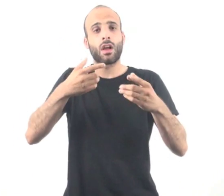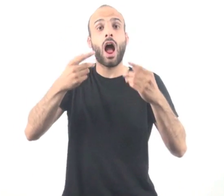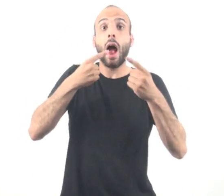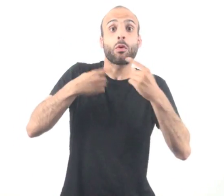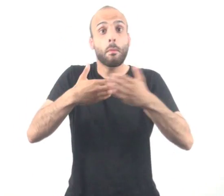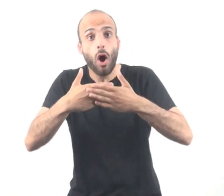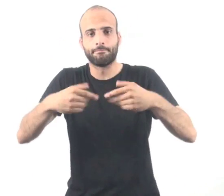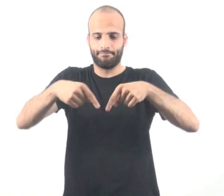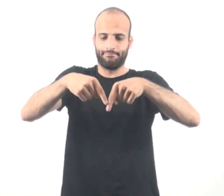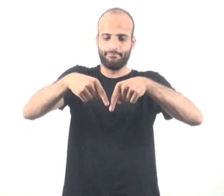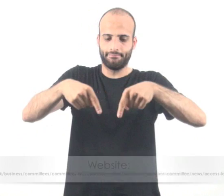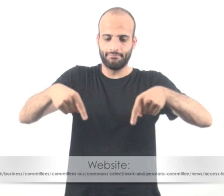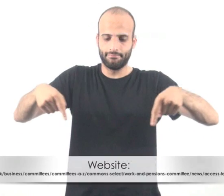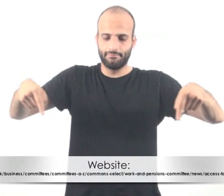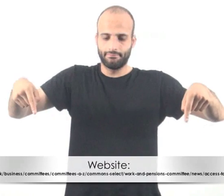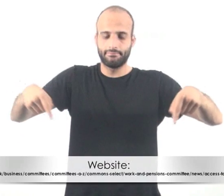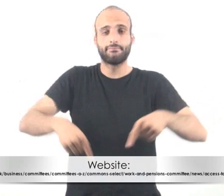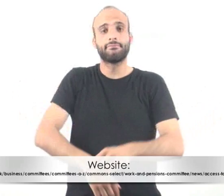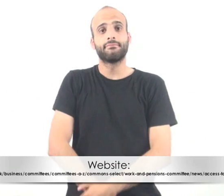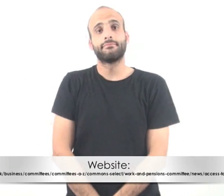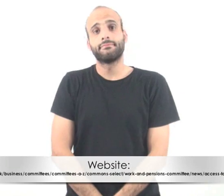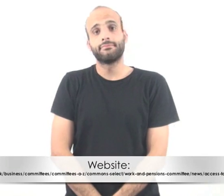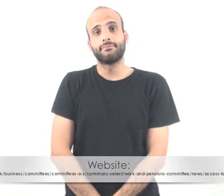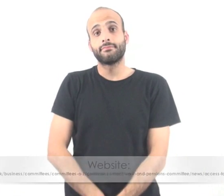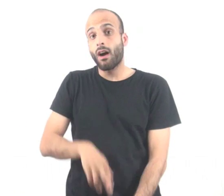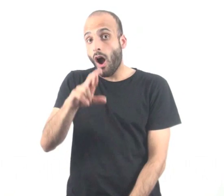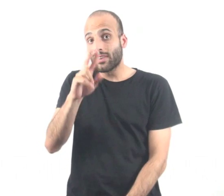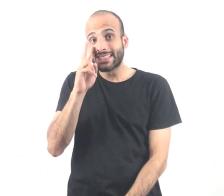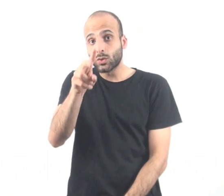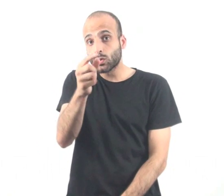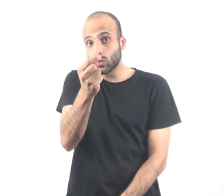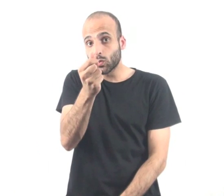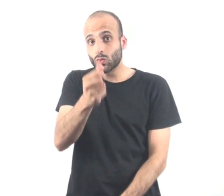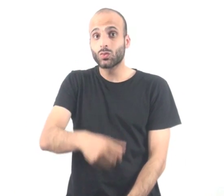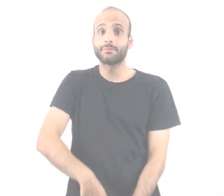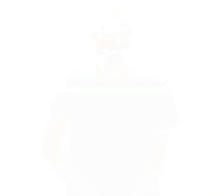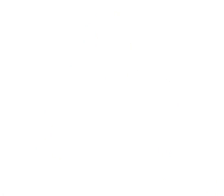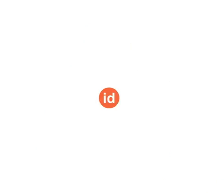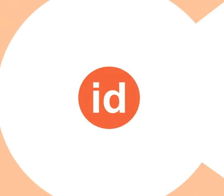carry on campaigning. If you want more information, follow this link. Hopefully we'll see you soon.